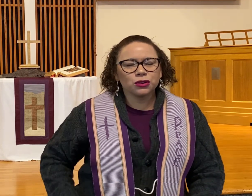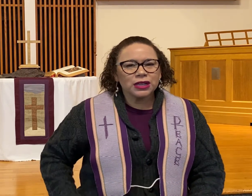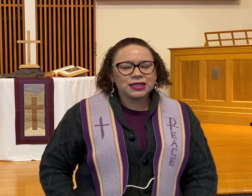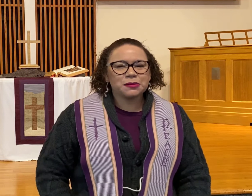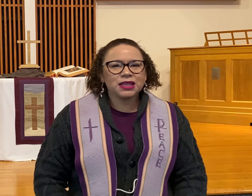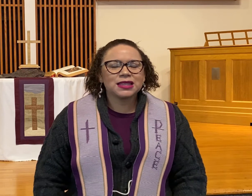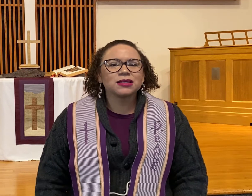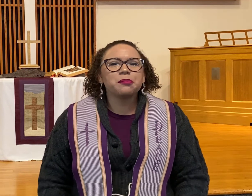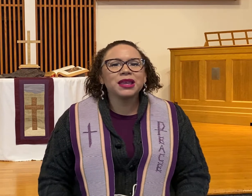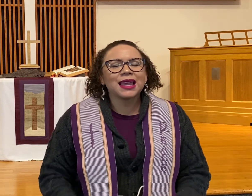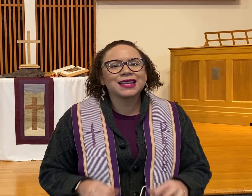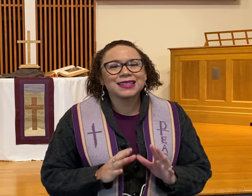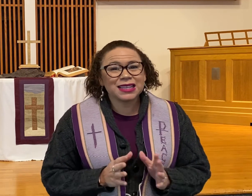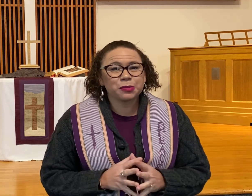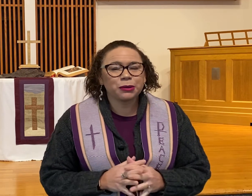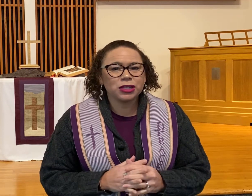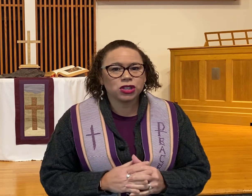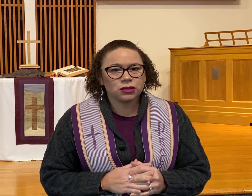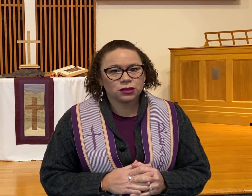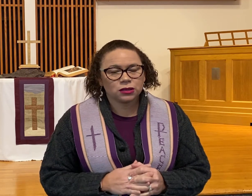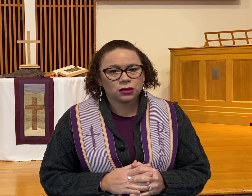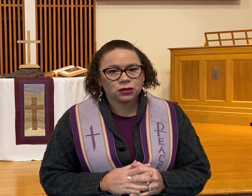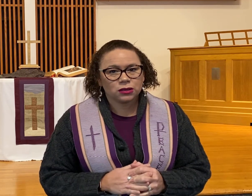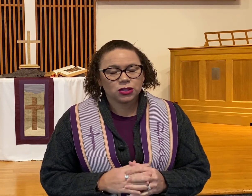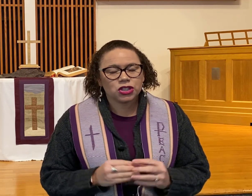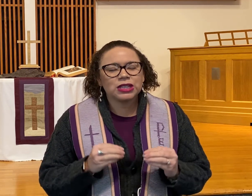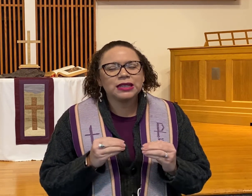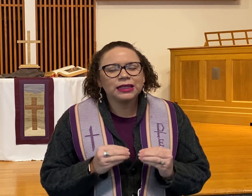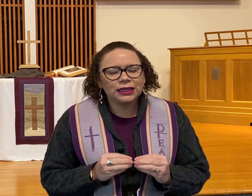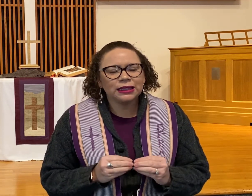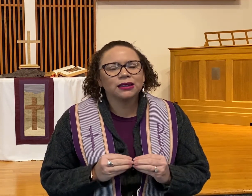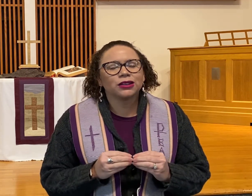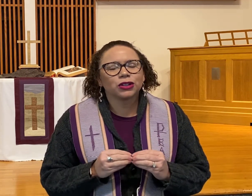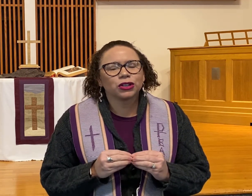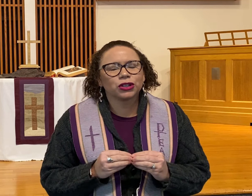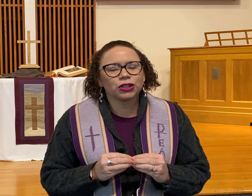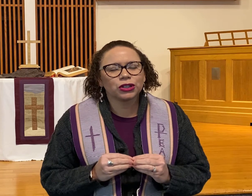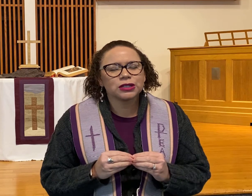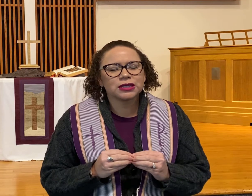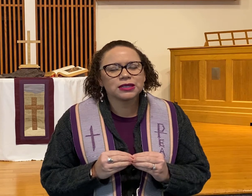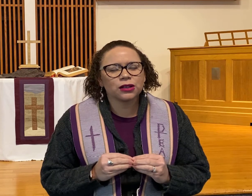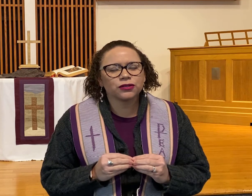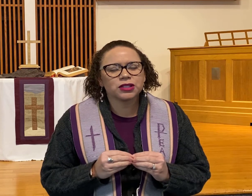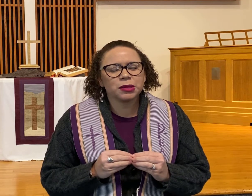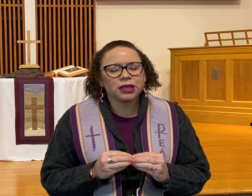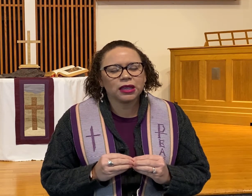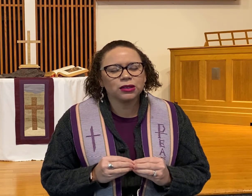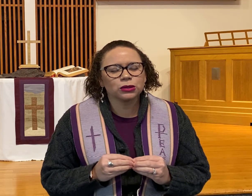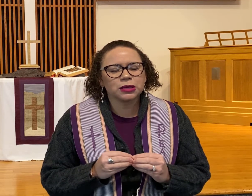to me, sounds a bit like desperation. She needed herself to be healed